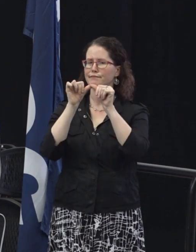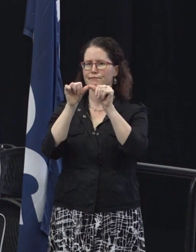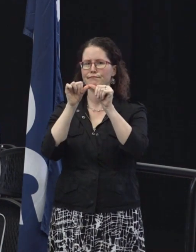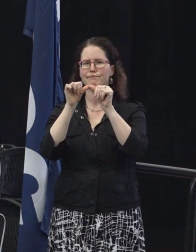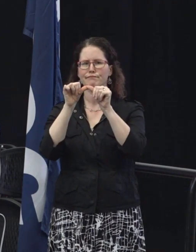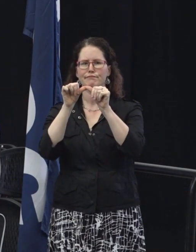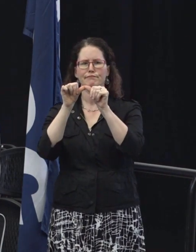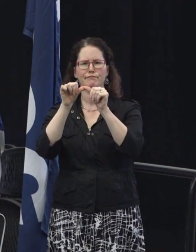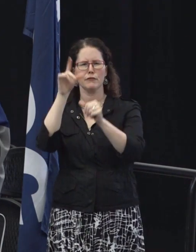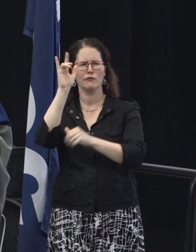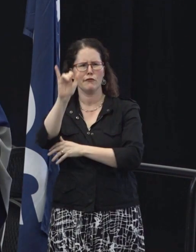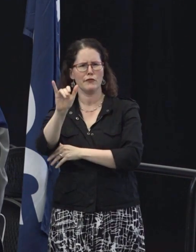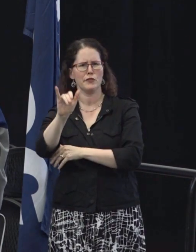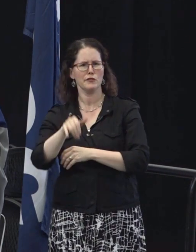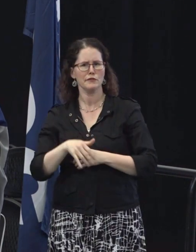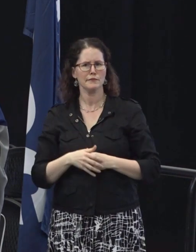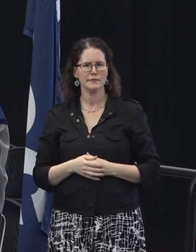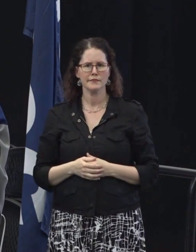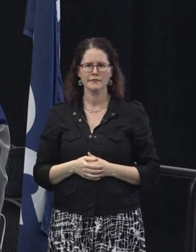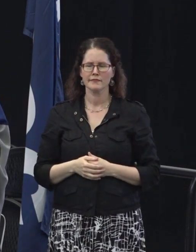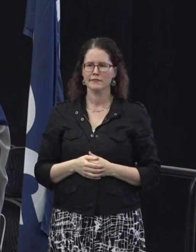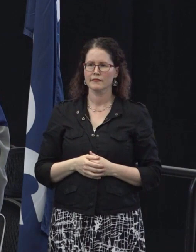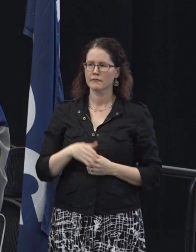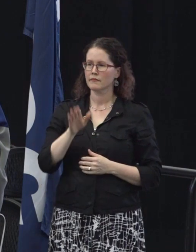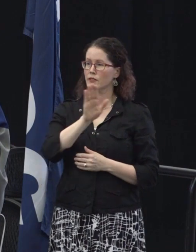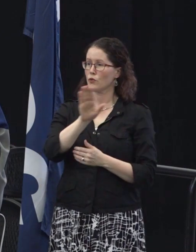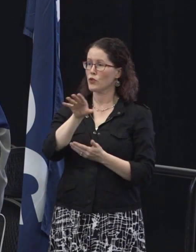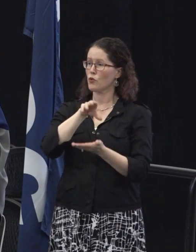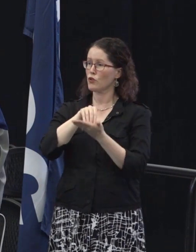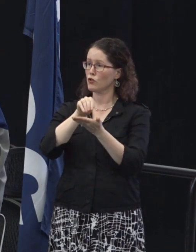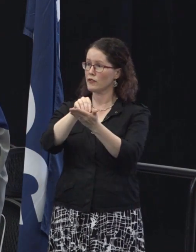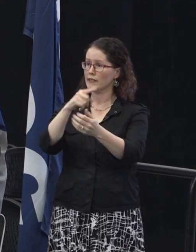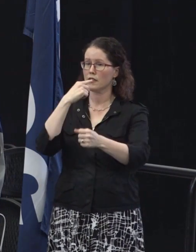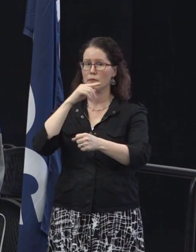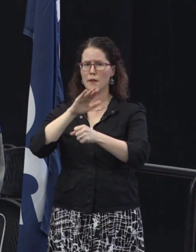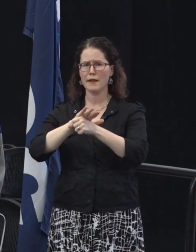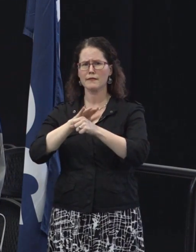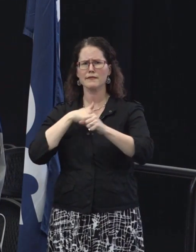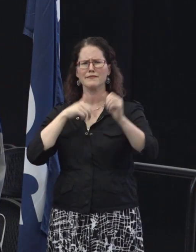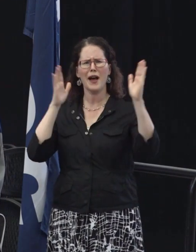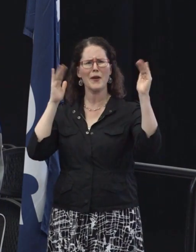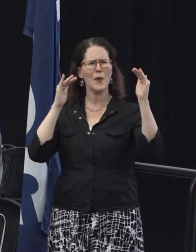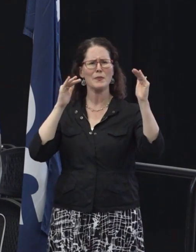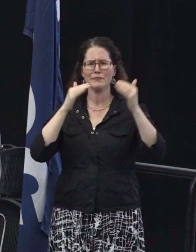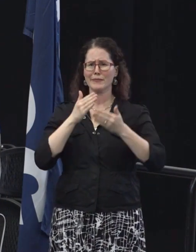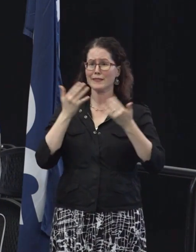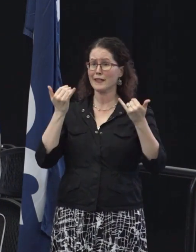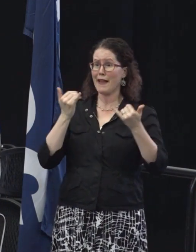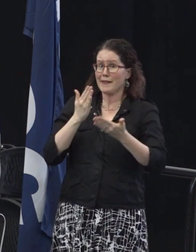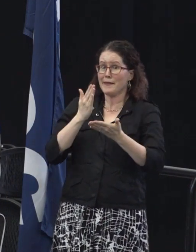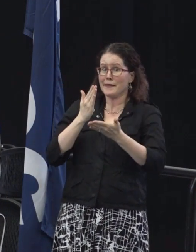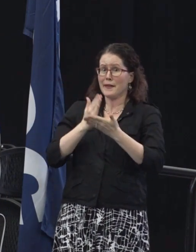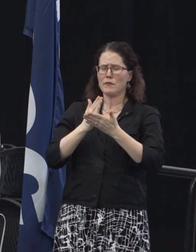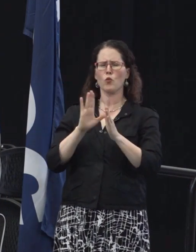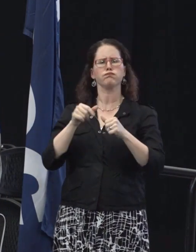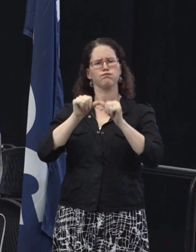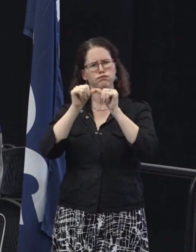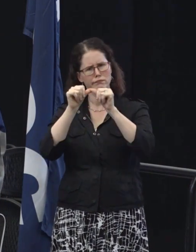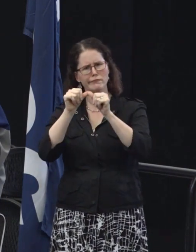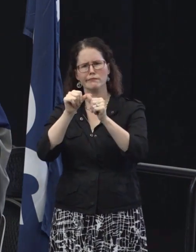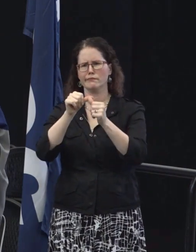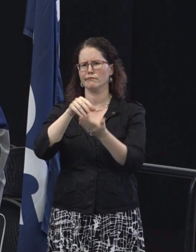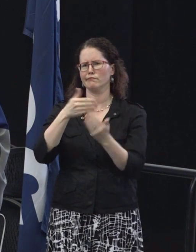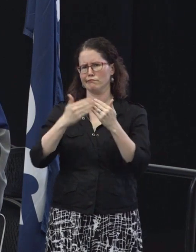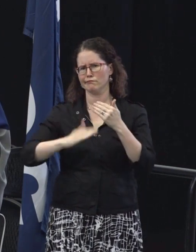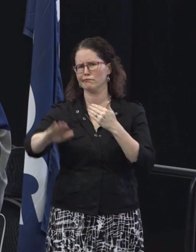endeavor. And my hope that your commitment to learning will extend well beyond today. You know, one of the people